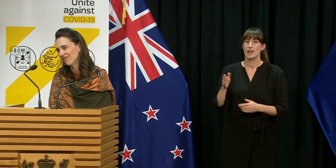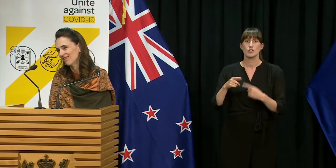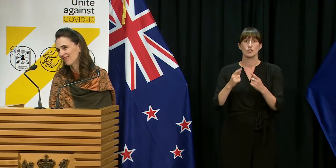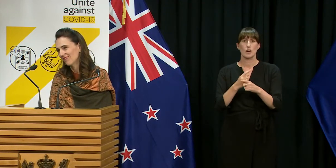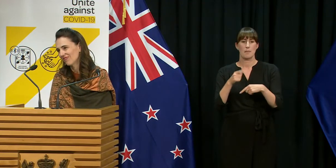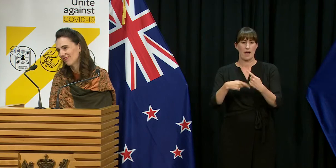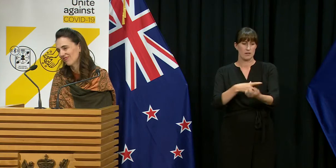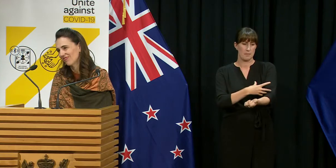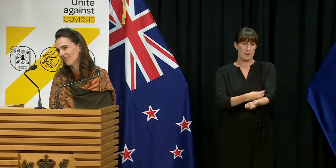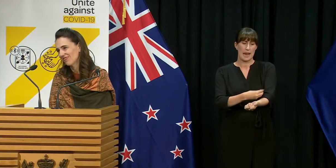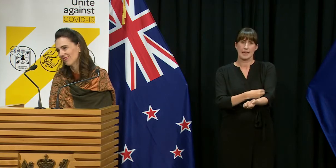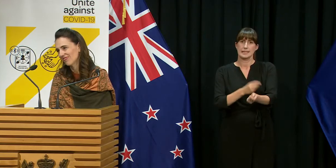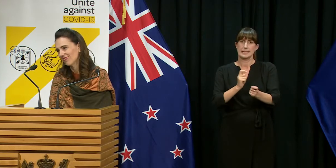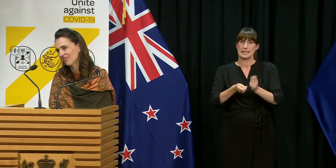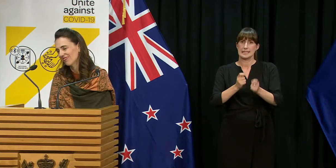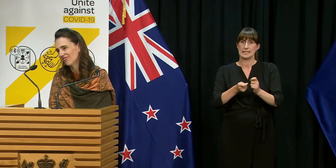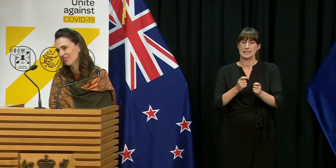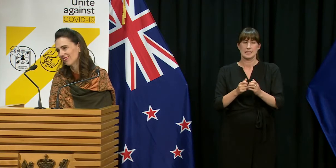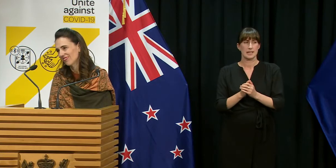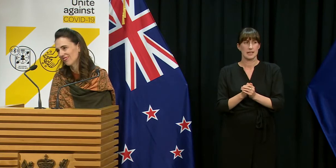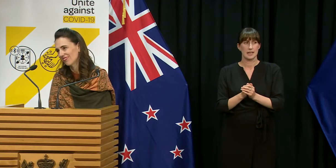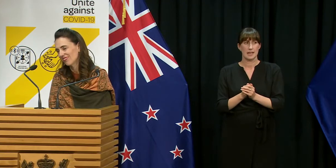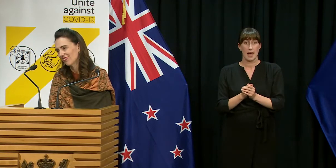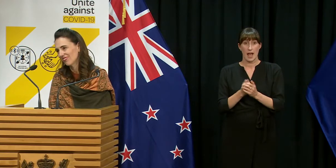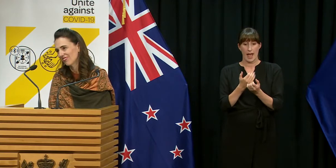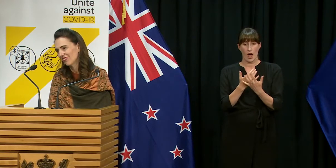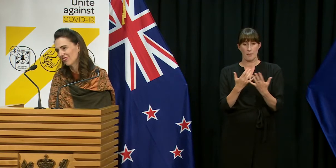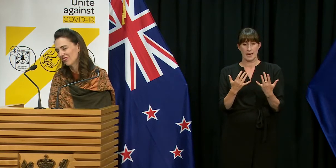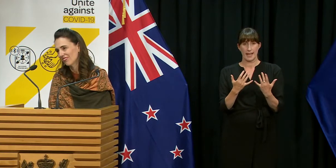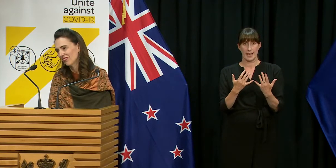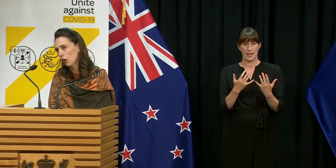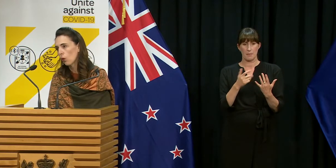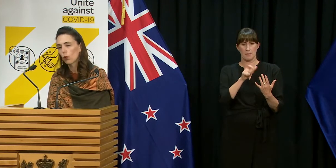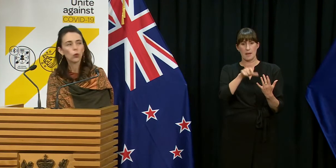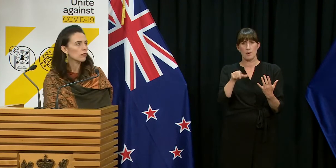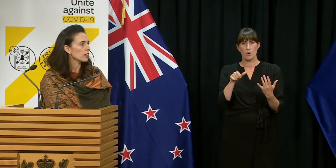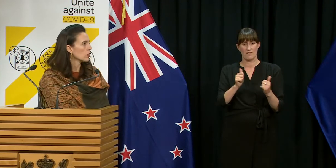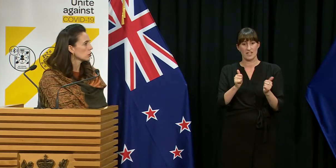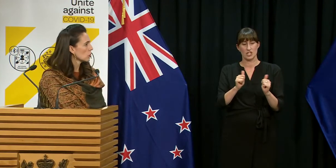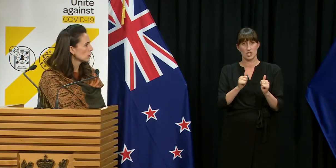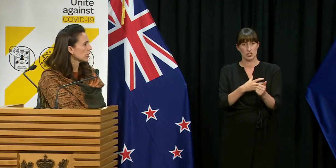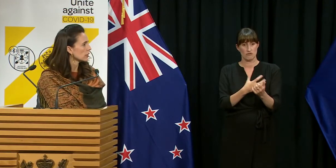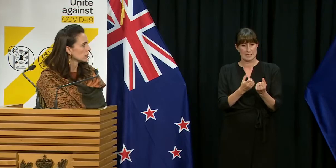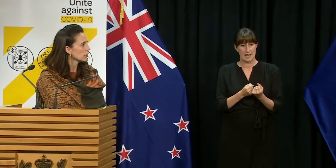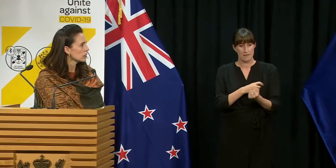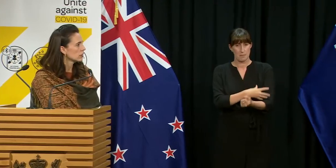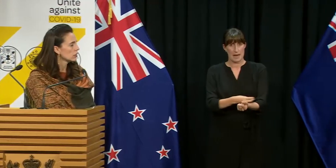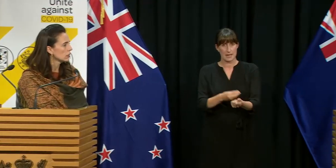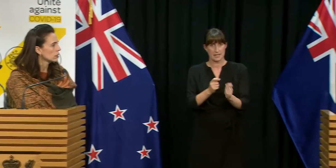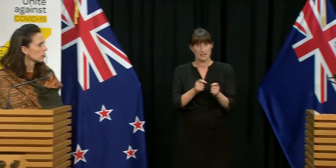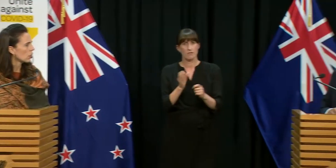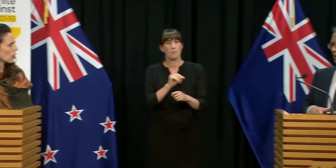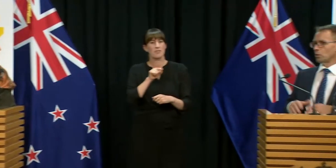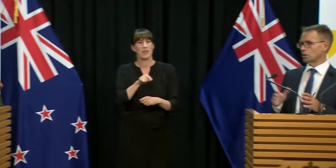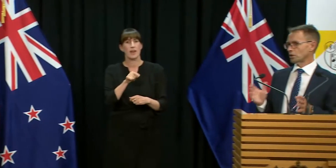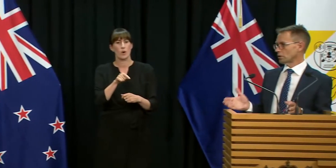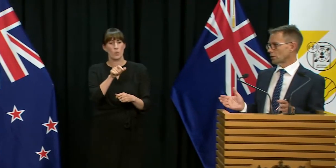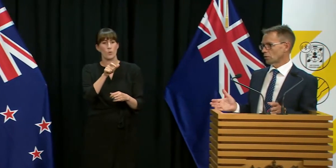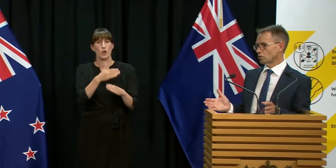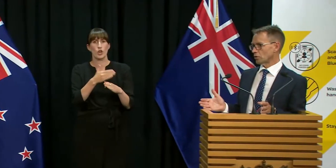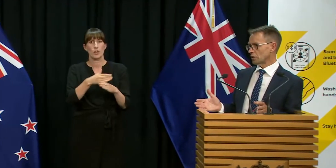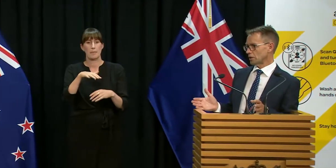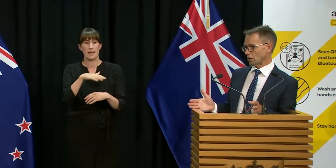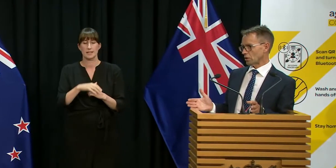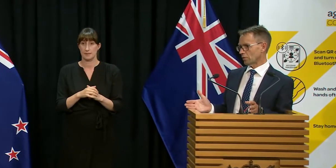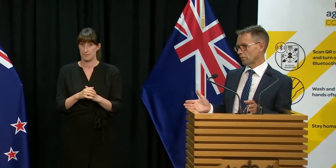Case B's workmates actually have undergone serology testing? All of the close contacts? Just Case B works in